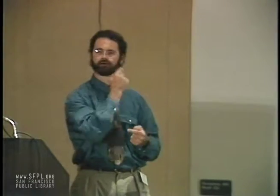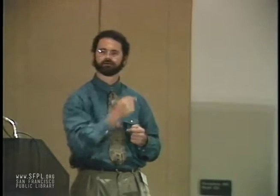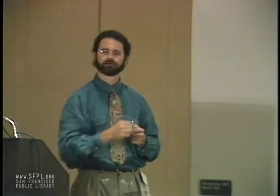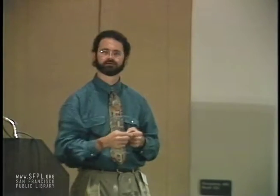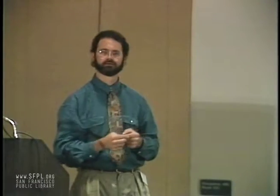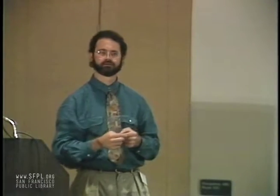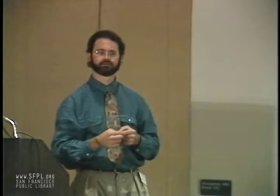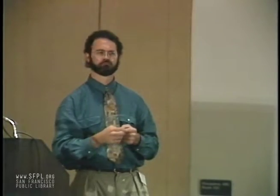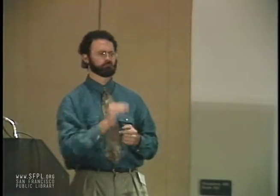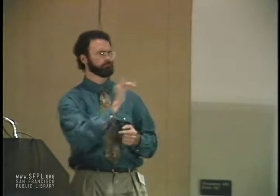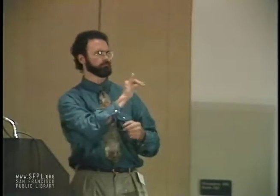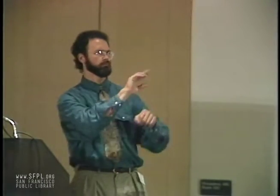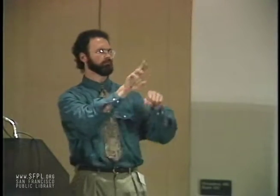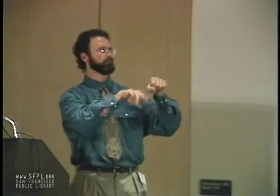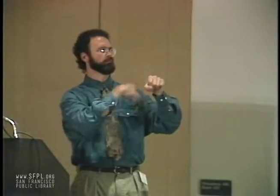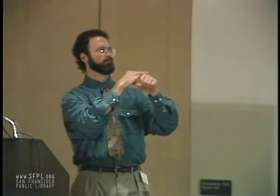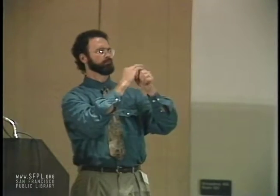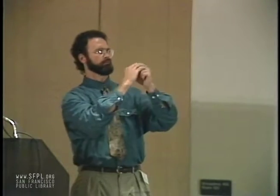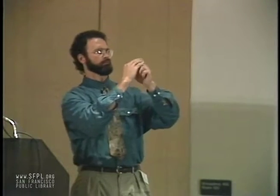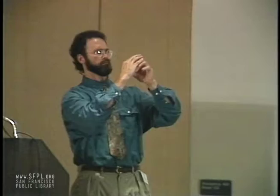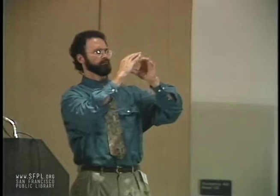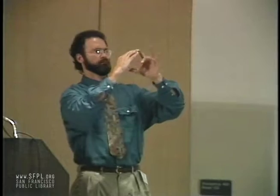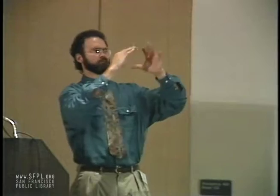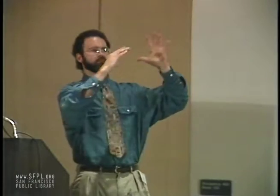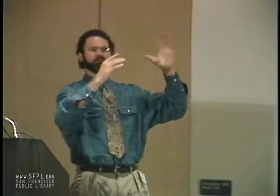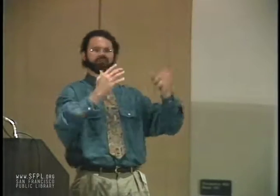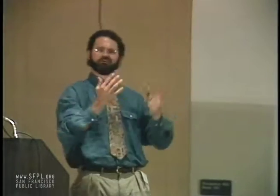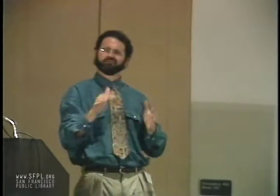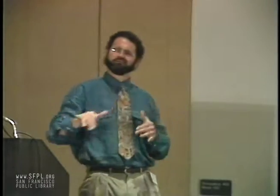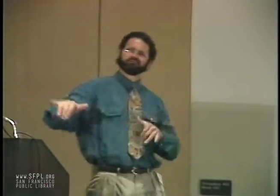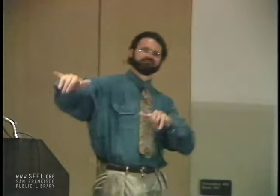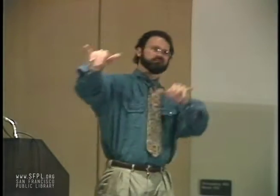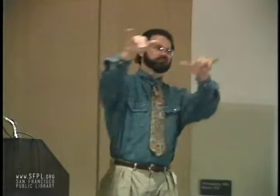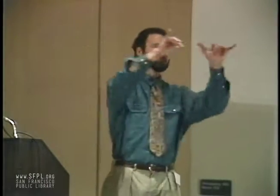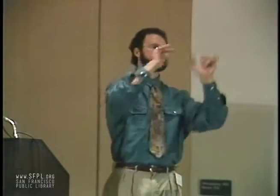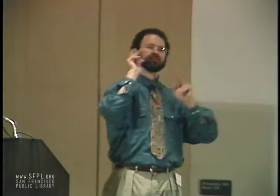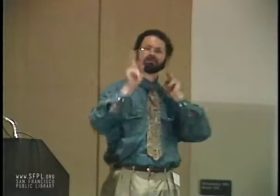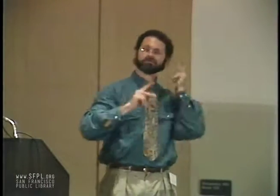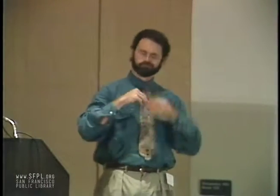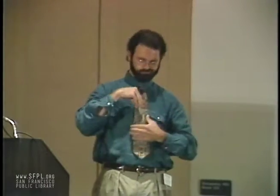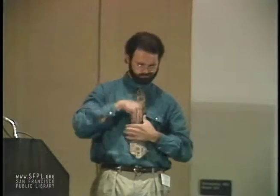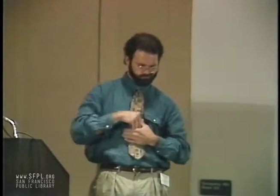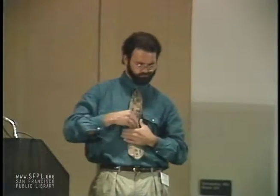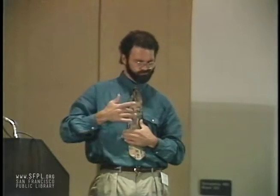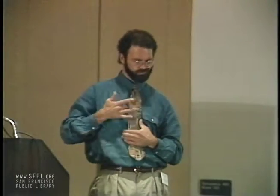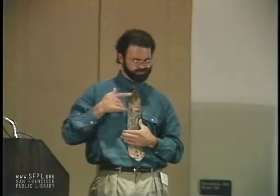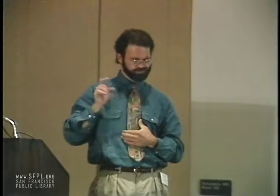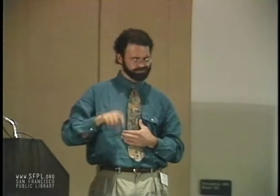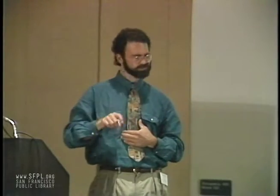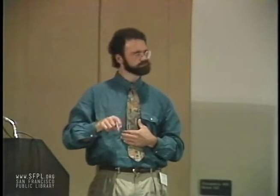The ways that people sign can be music to the eyes, and that can create